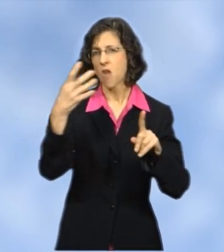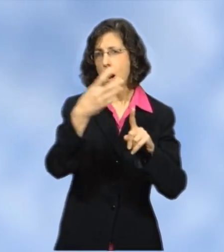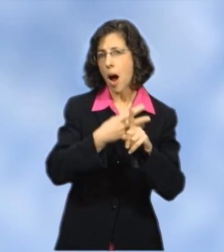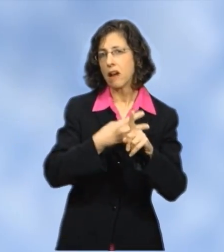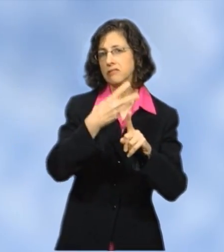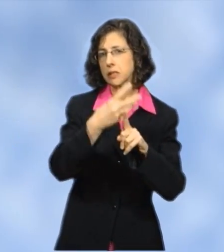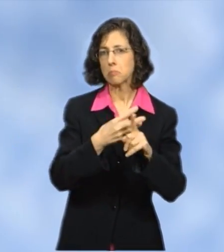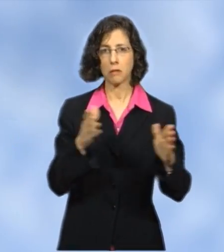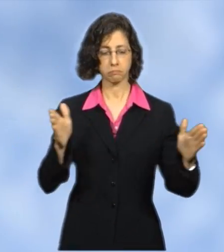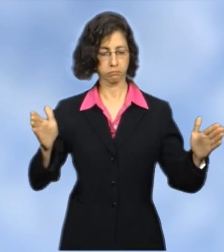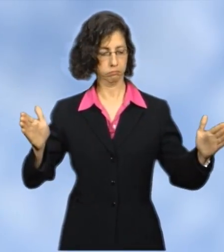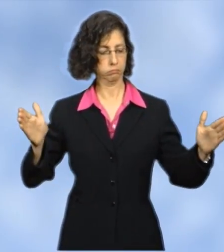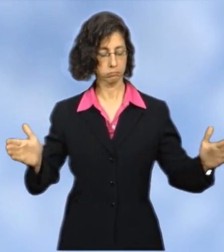of 4 to 6 months.